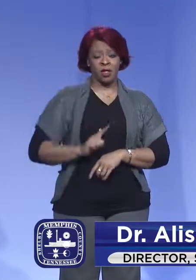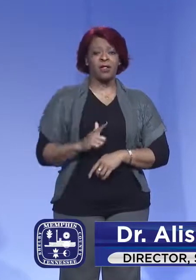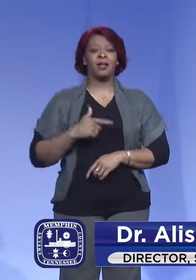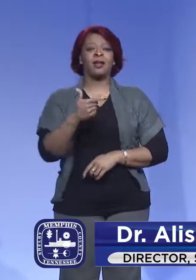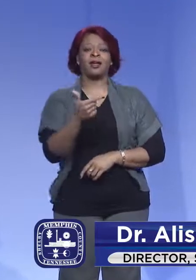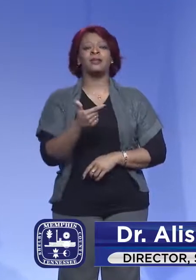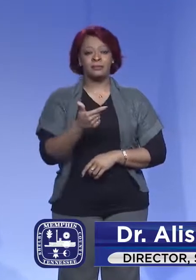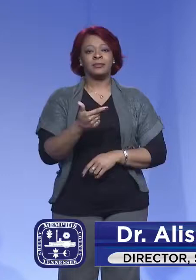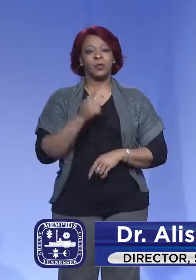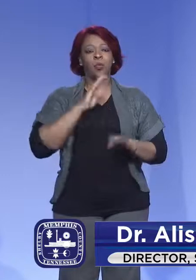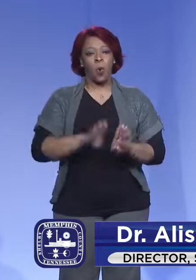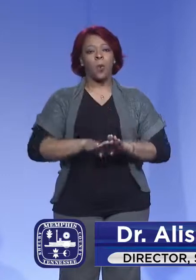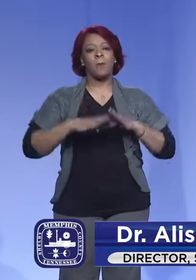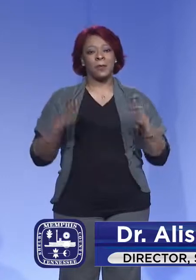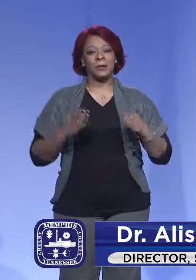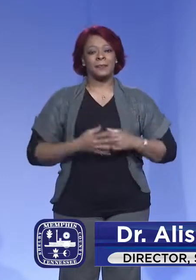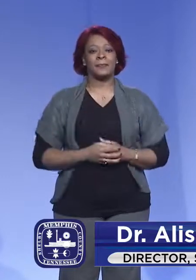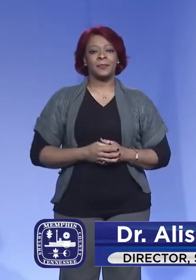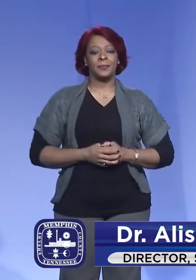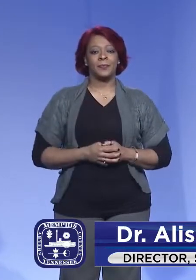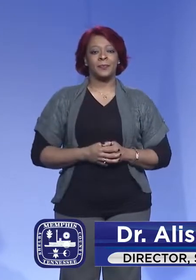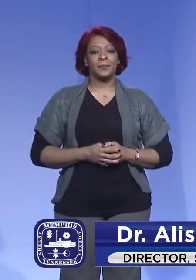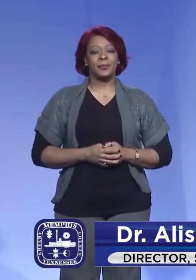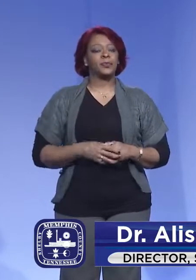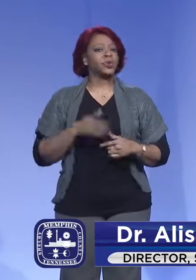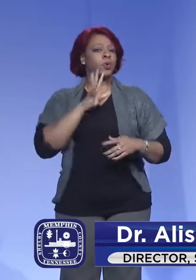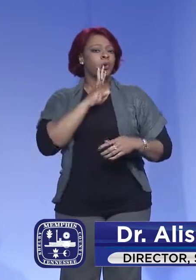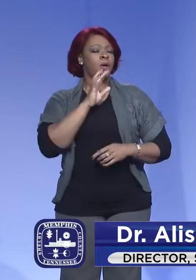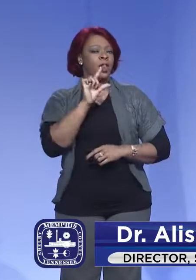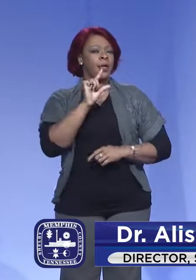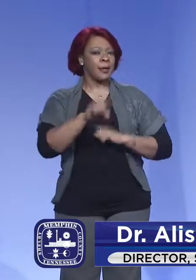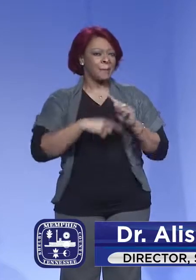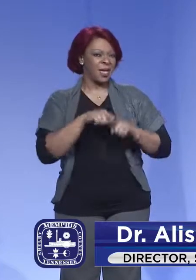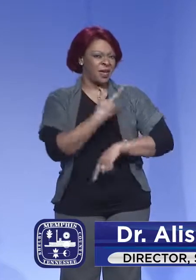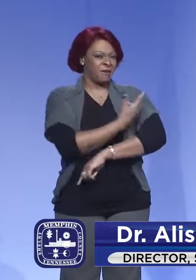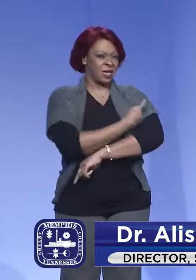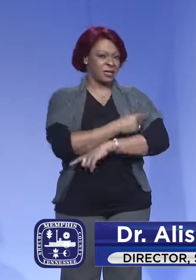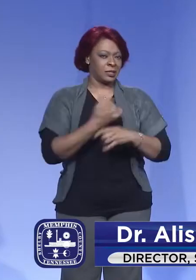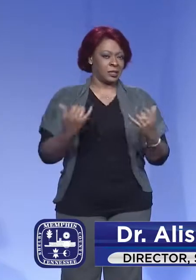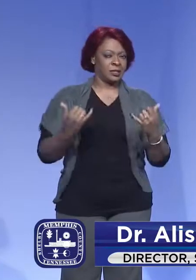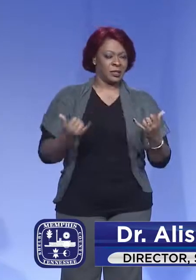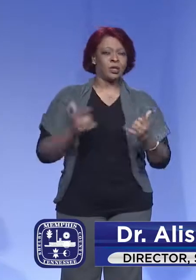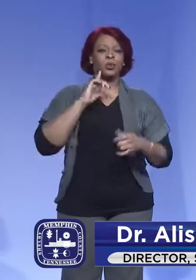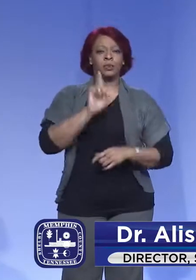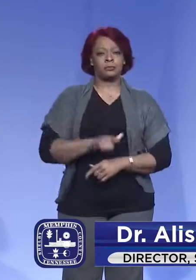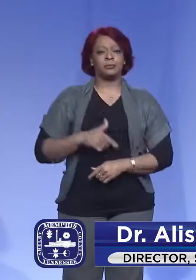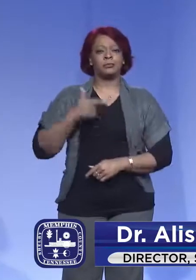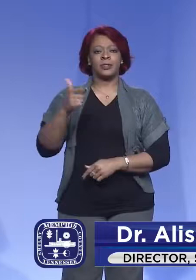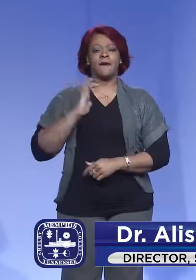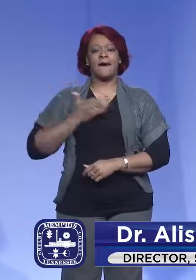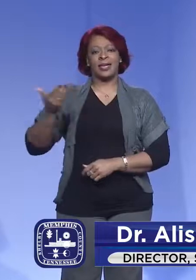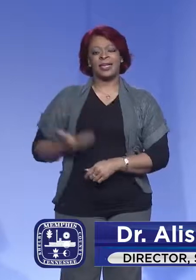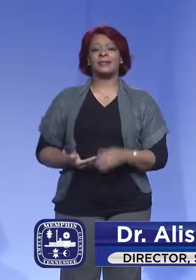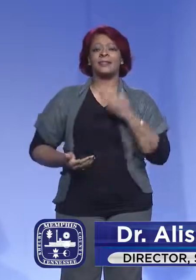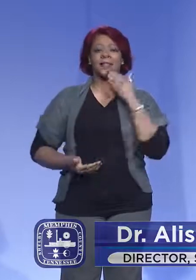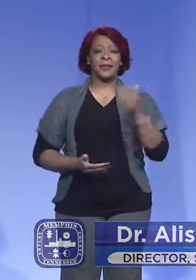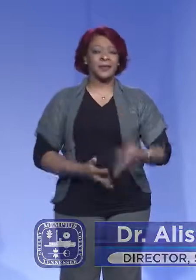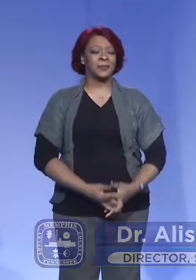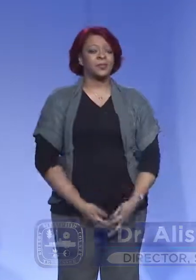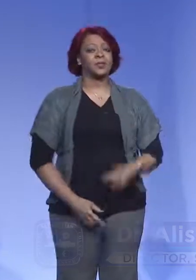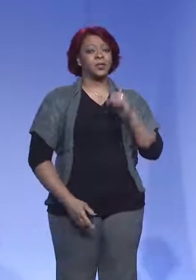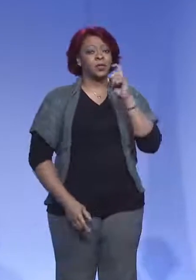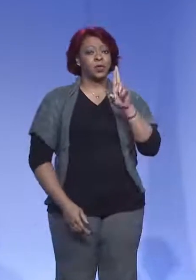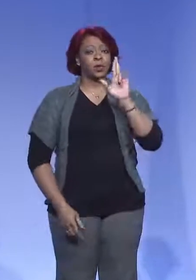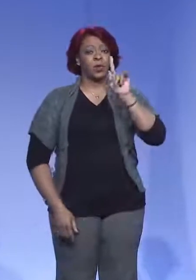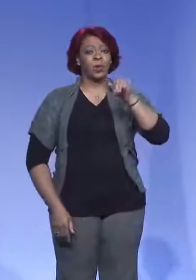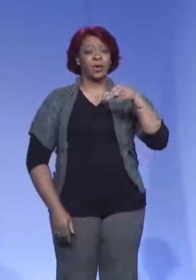vaccine is opened up. So again, we're going to talk a little bit more about vaccine today, and then we'll turn it over to our guests. Thank you. Dr.